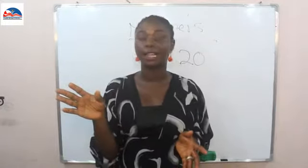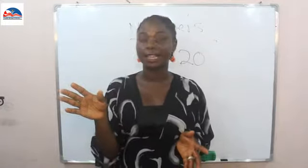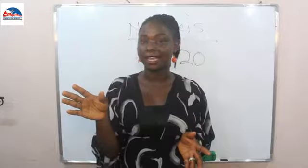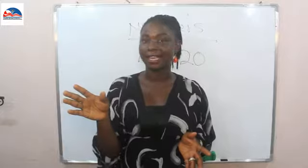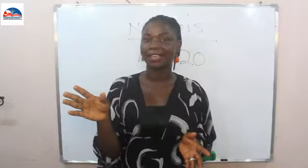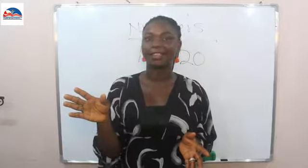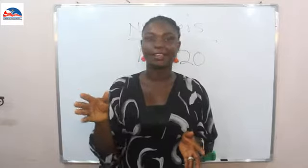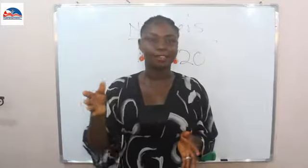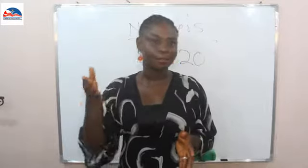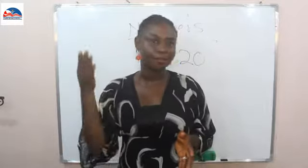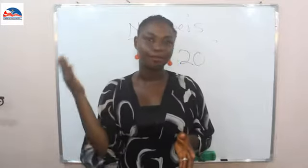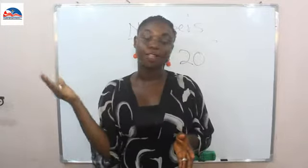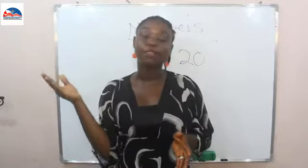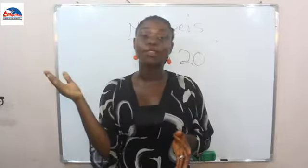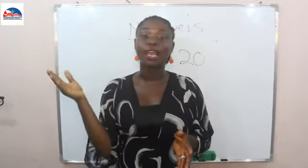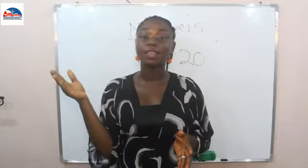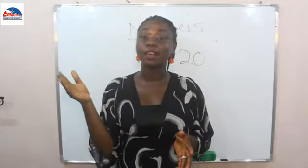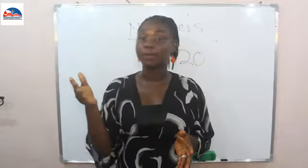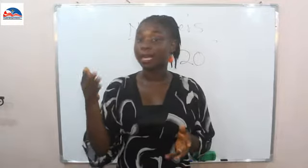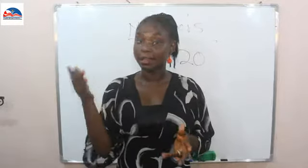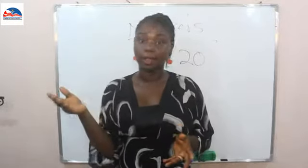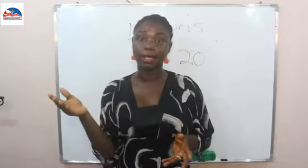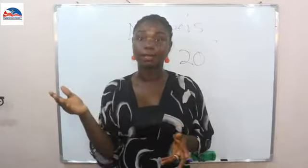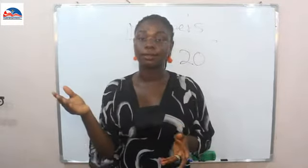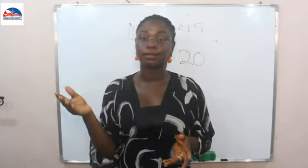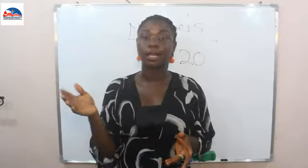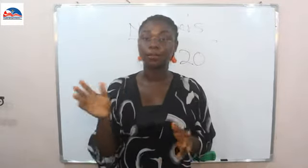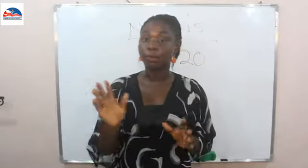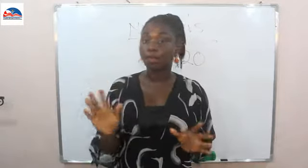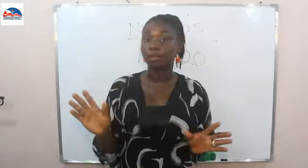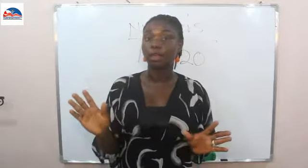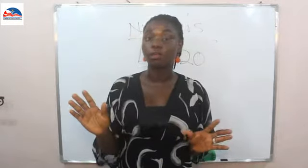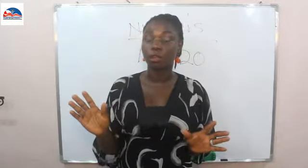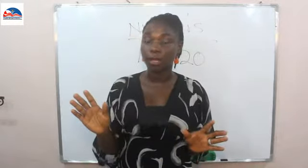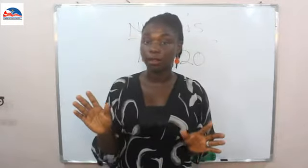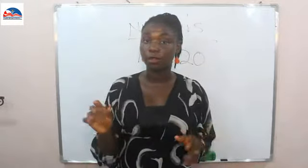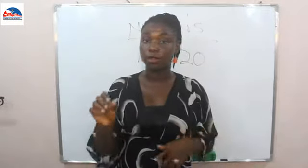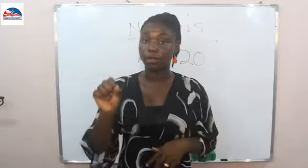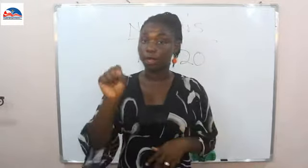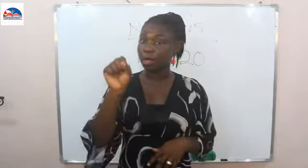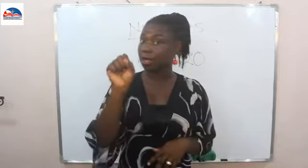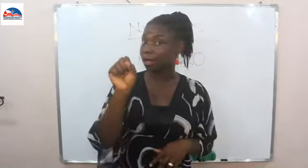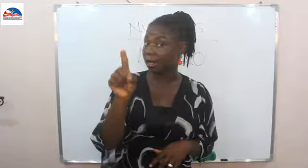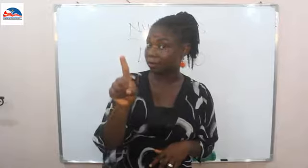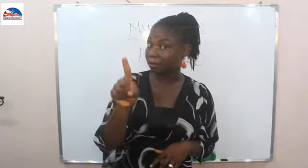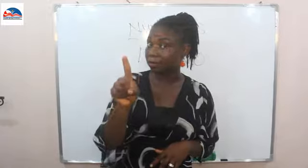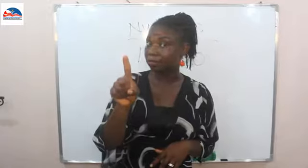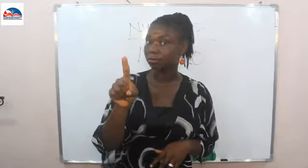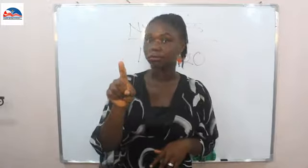that again. The those signs have been addicted. Now the present signs we normally do is 11,